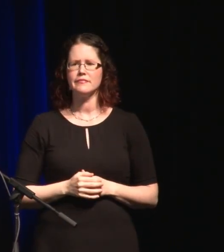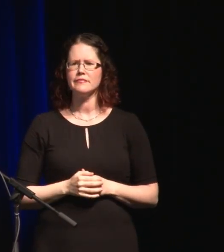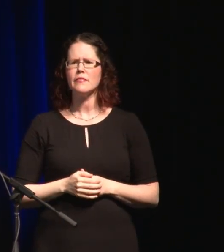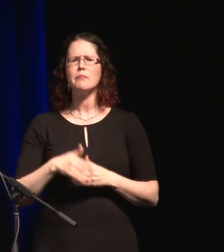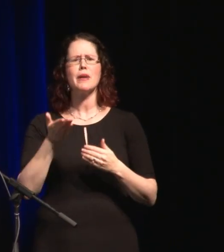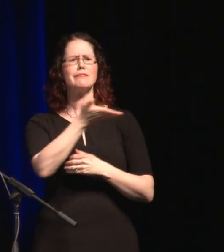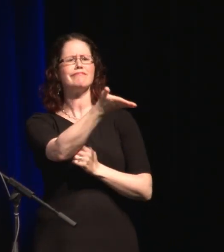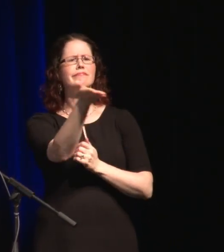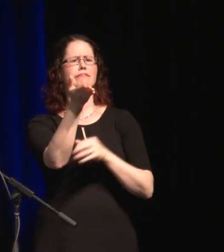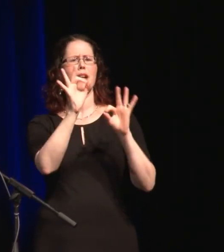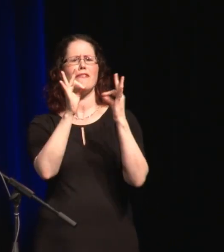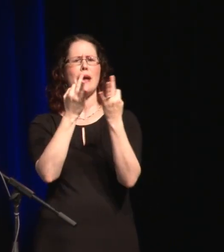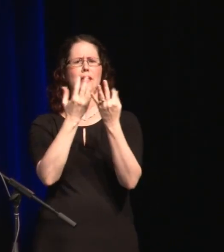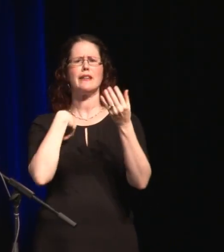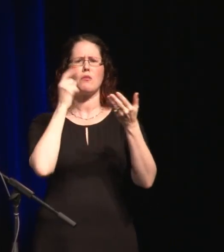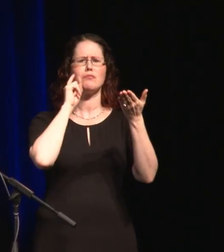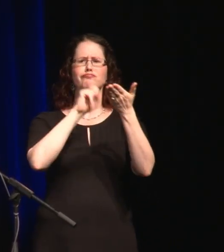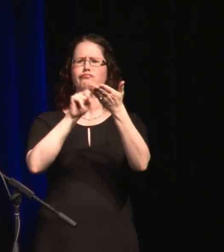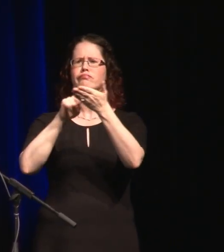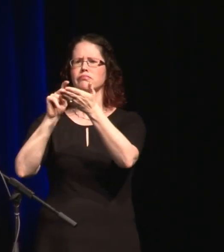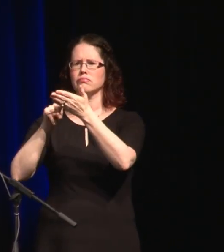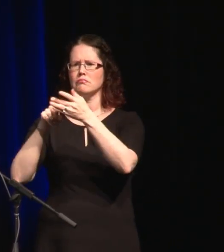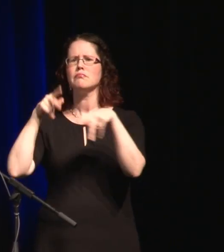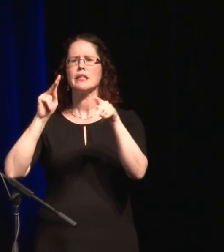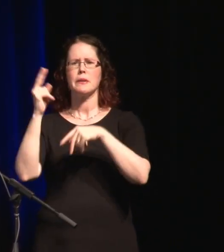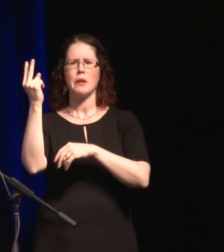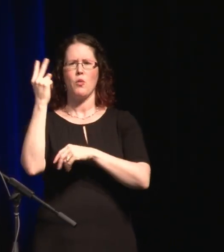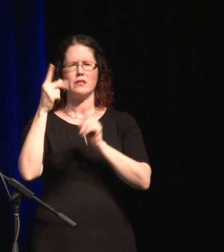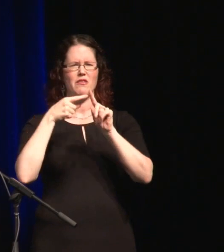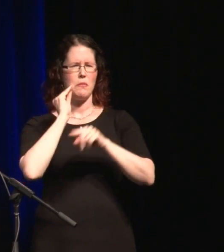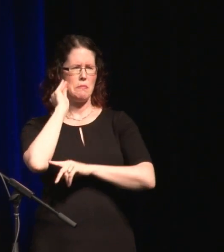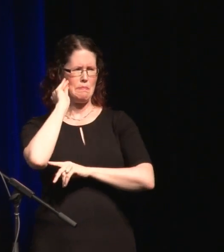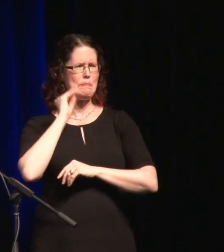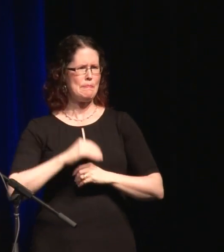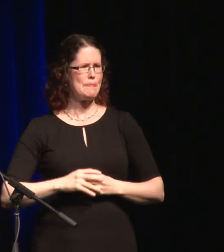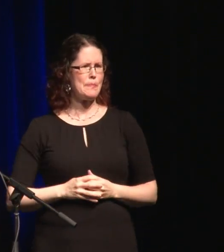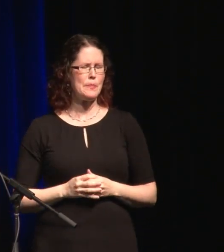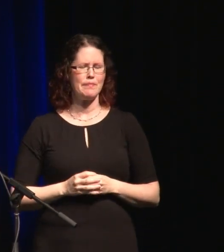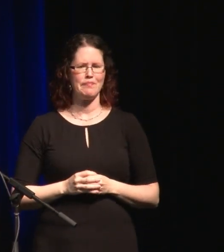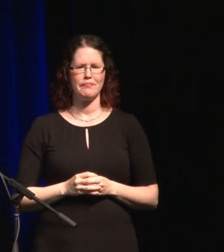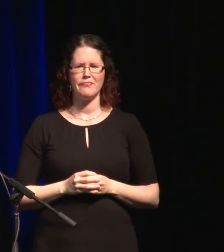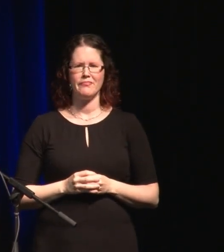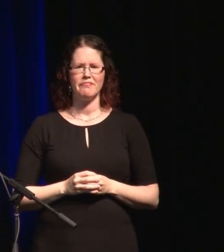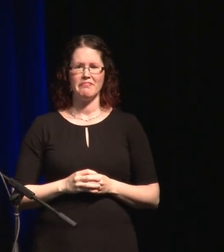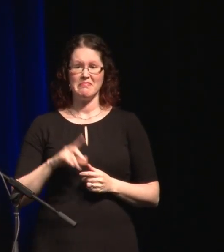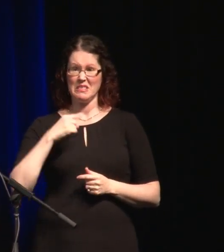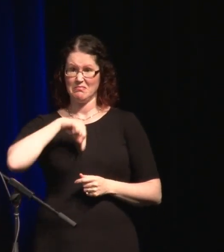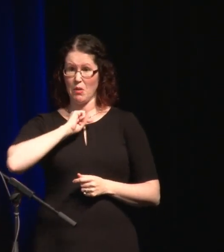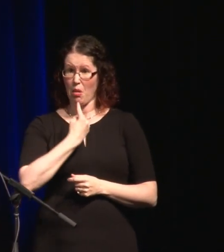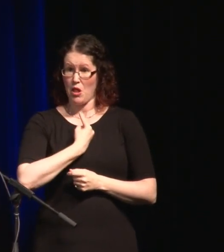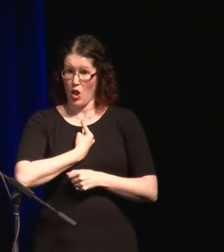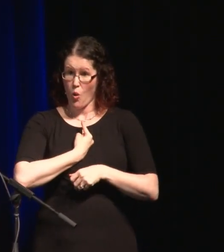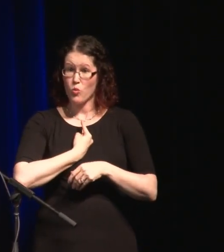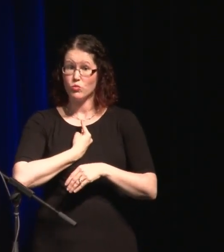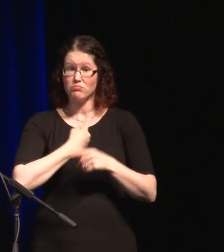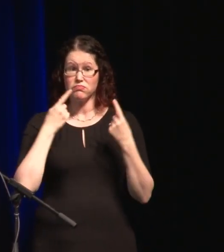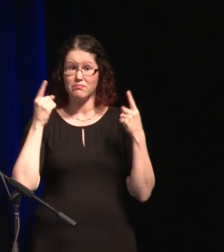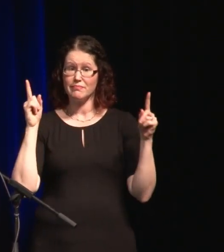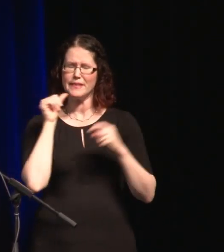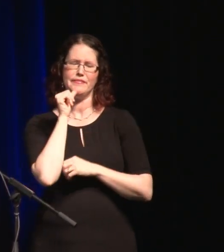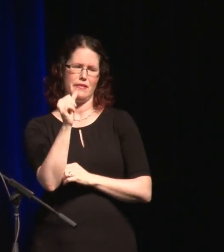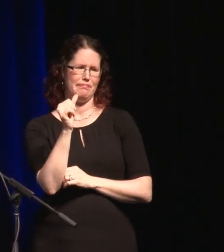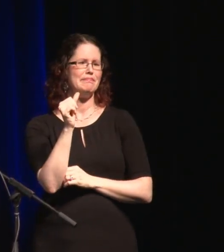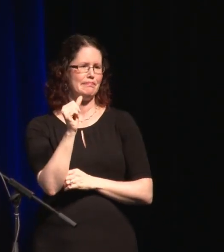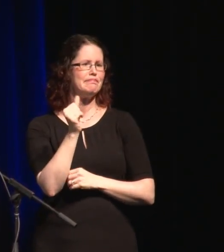family members in the audience and watching at home for their continued support. We couldn't have done it without you, and for that, we are forever